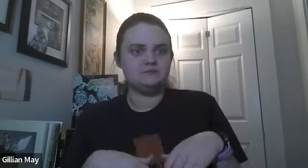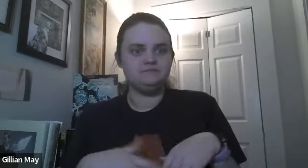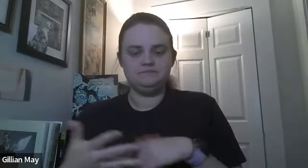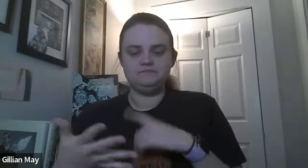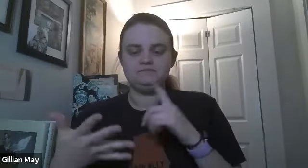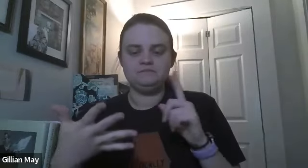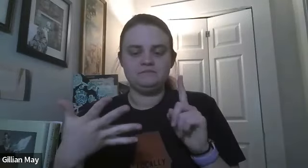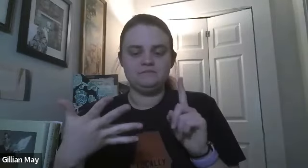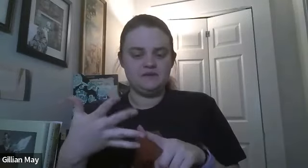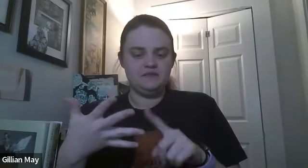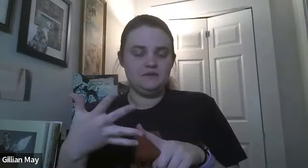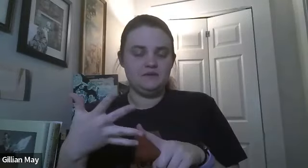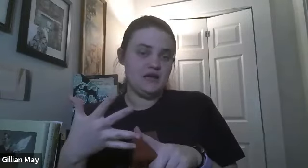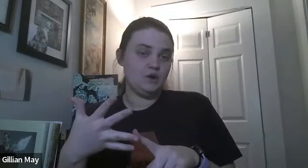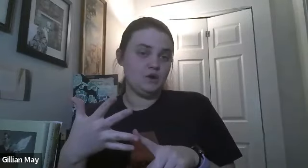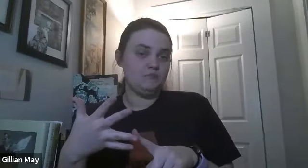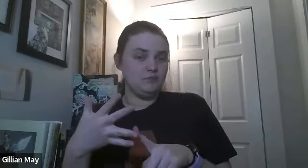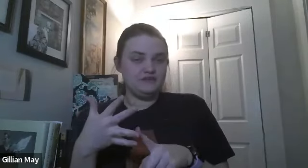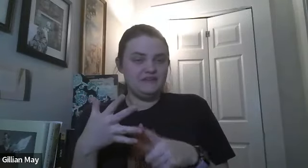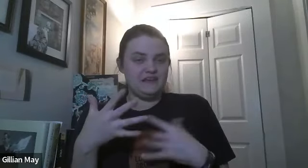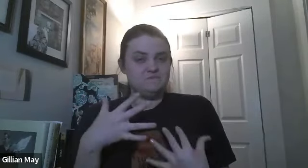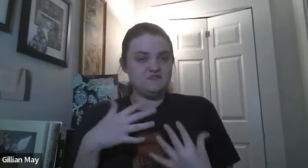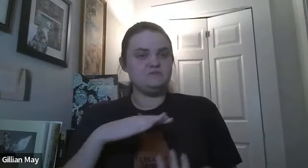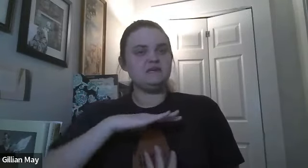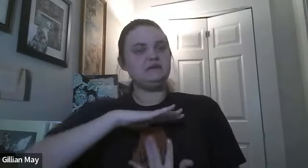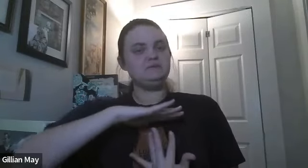one. Then we had our boiling, like I'm fuming.